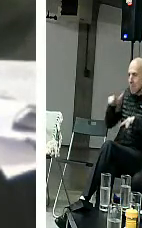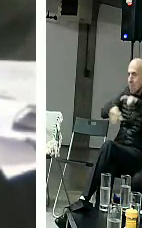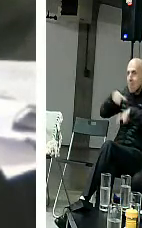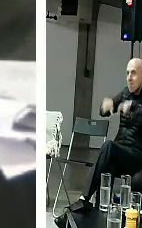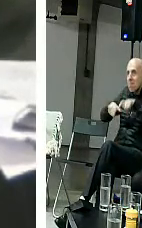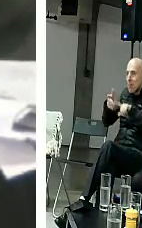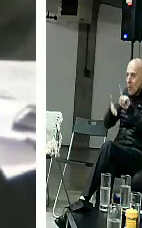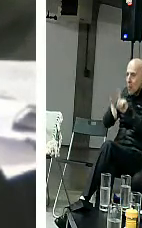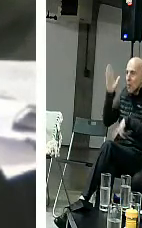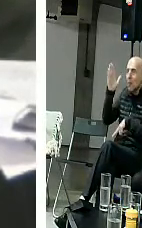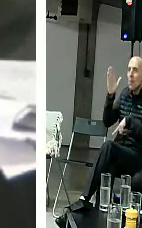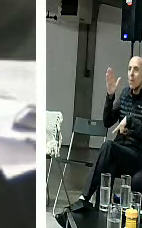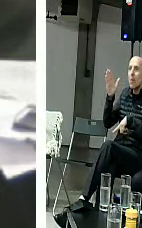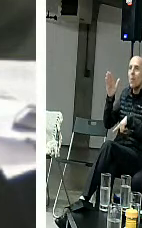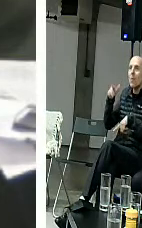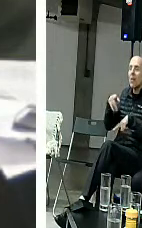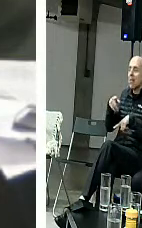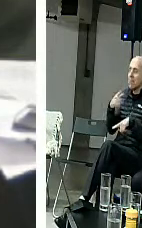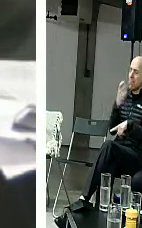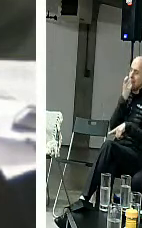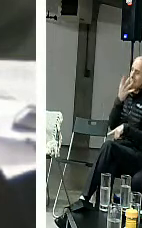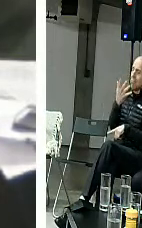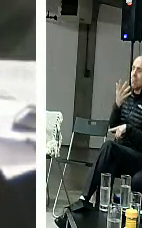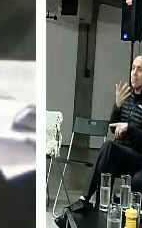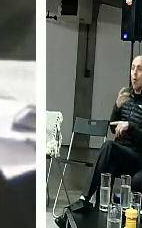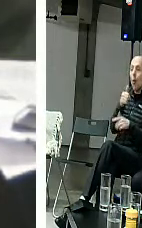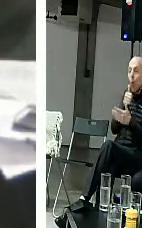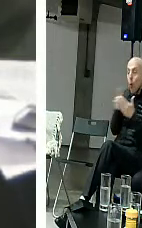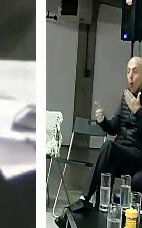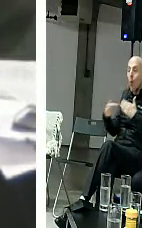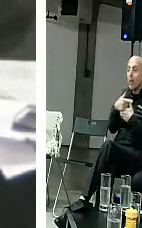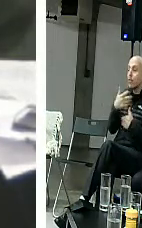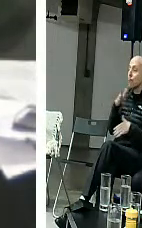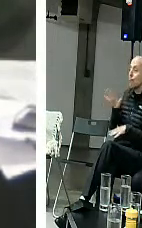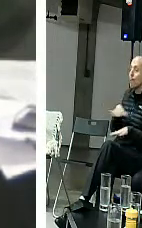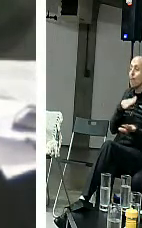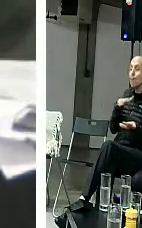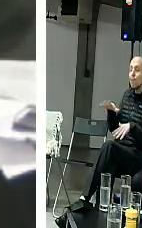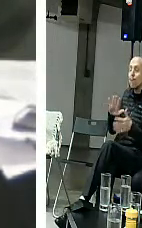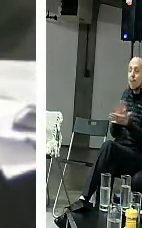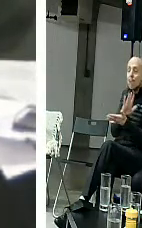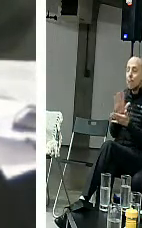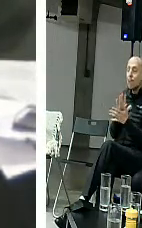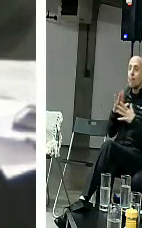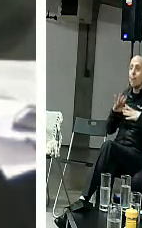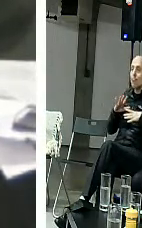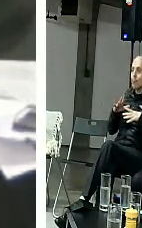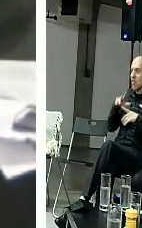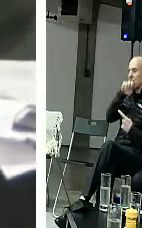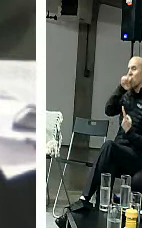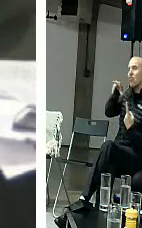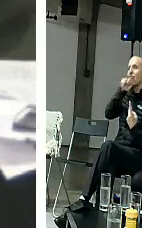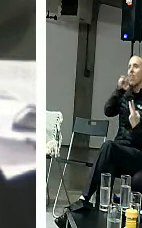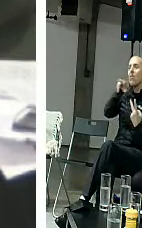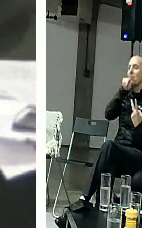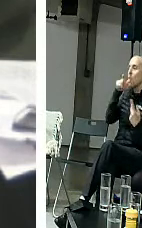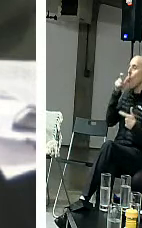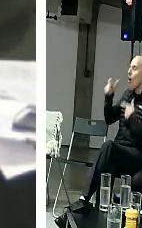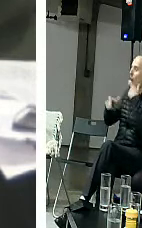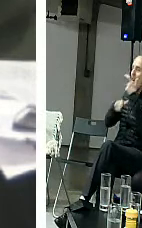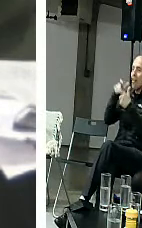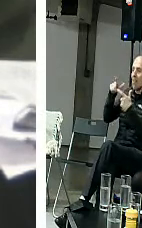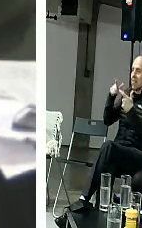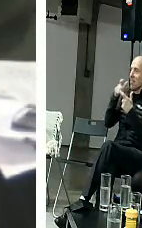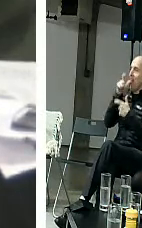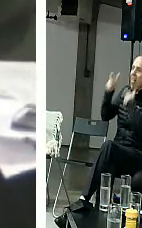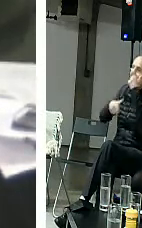Jessie didn't beat any other rides. He would always be happy and cheery, shouting out random words that would make